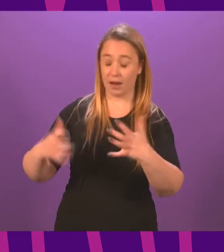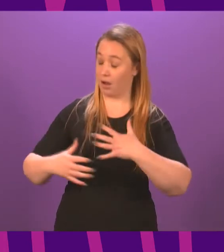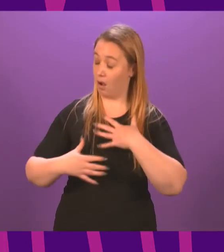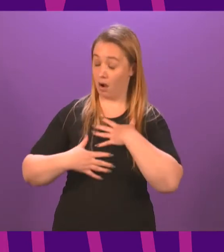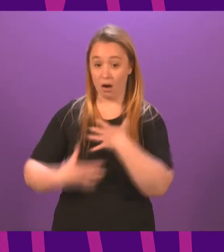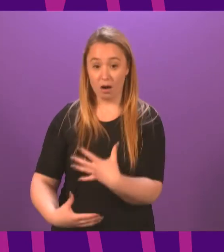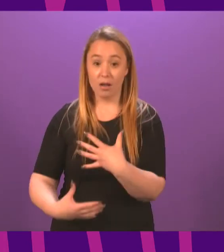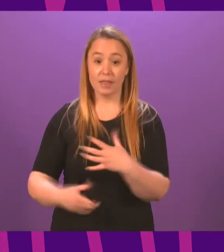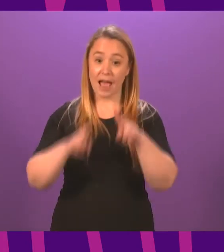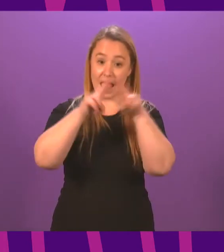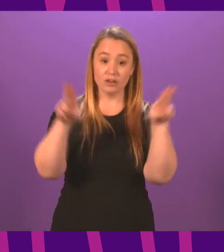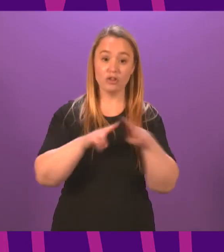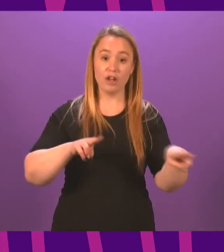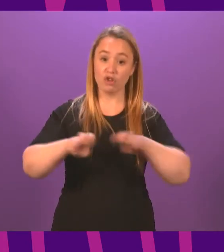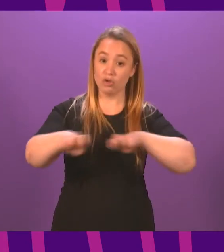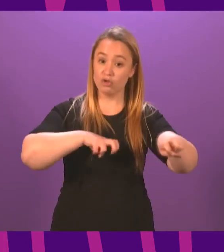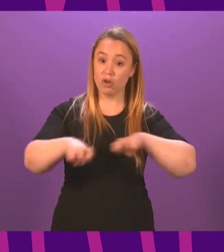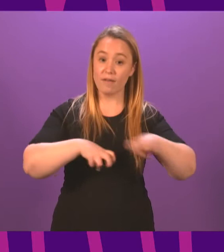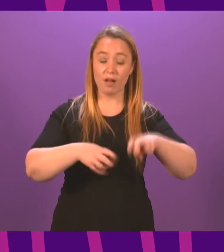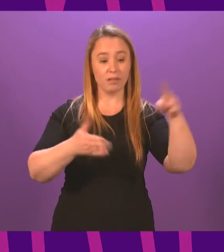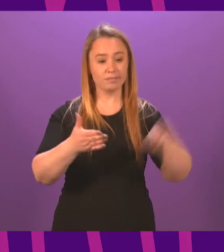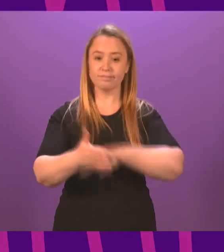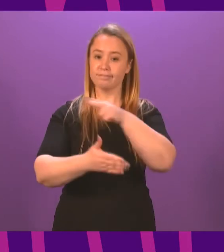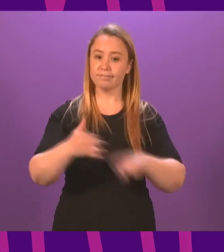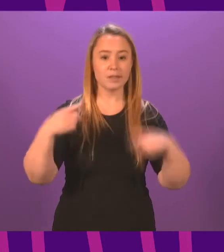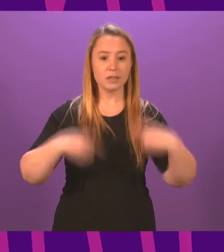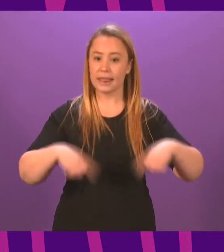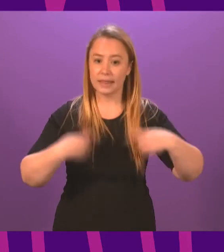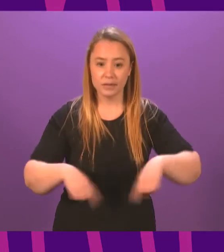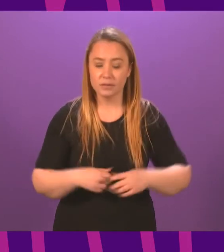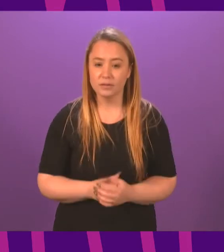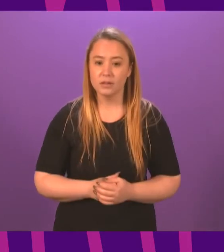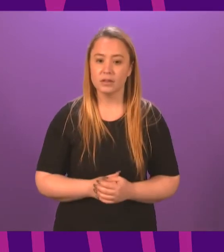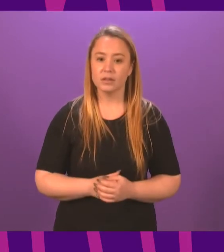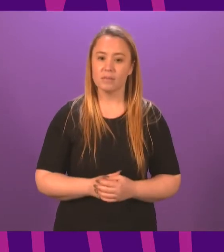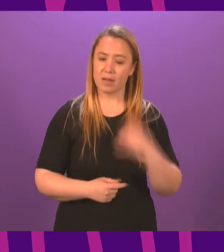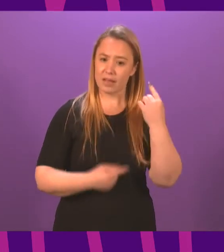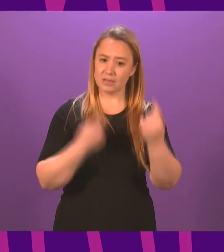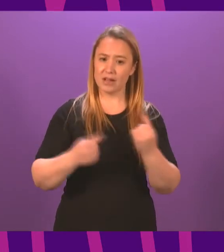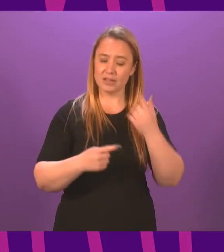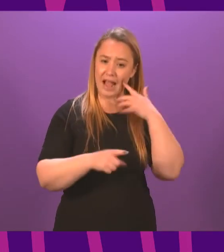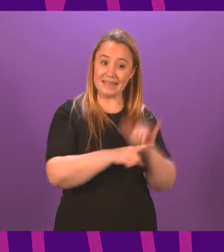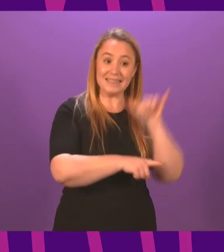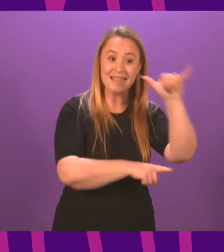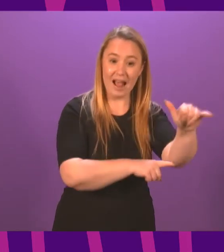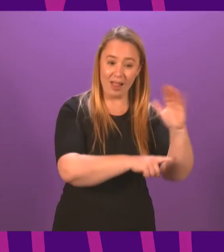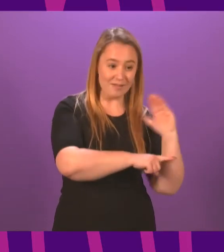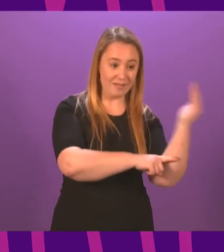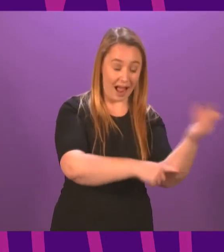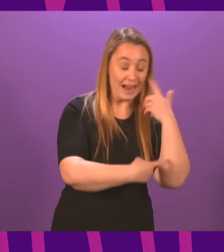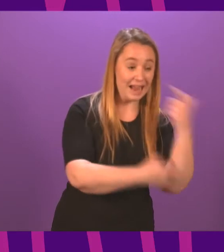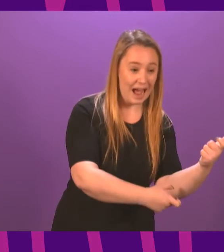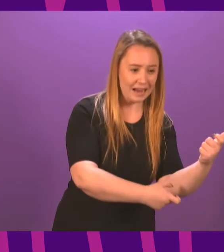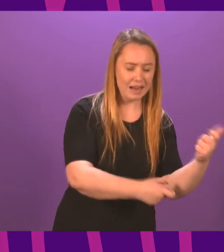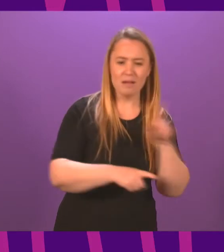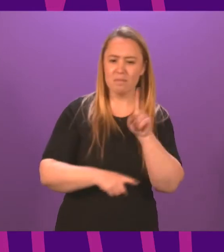that international travel won't be illegal, so you can sail off and fly off, but you can't drive, take a bus,